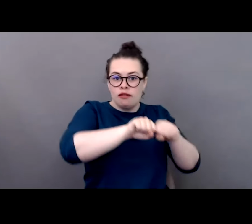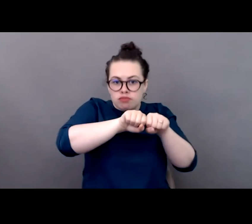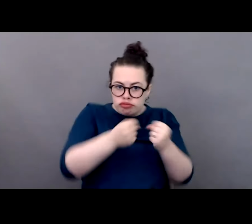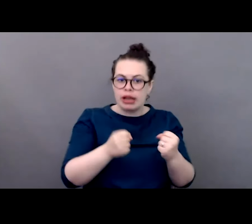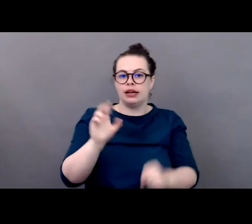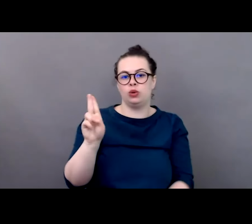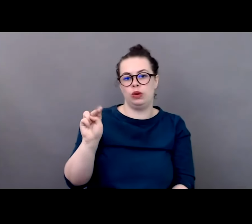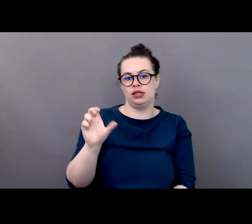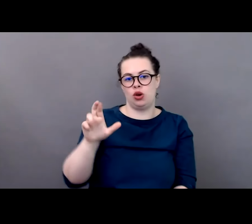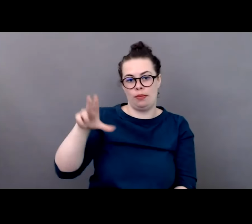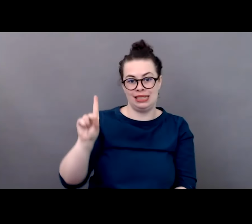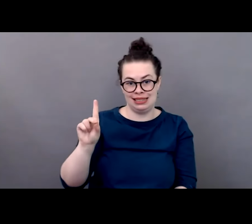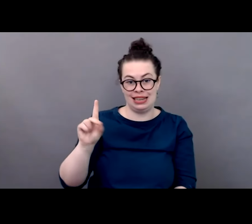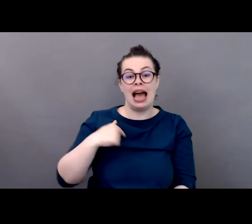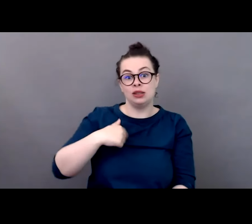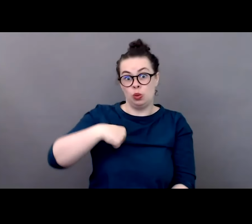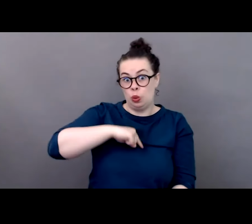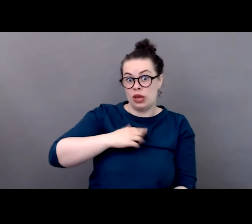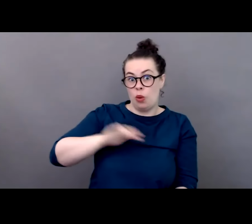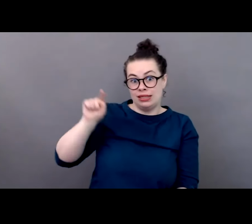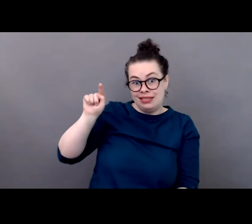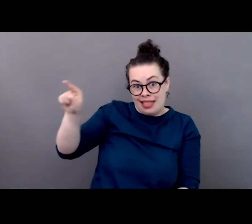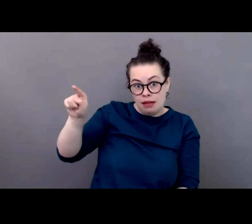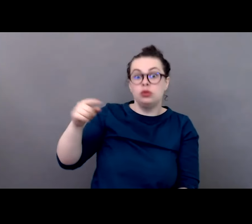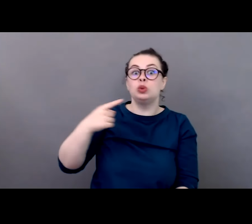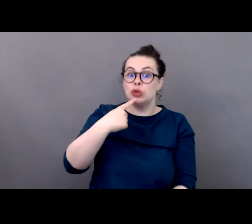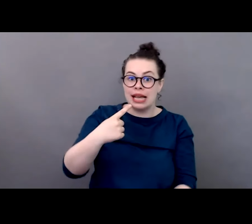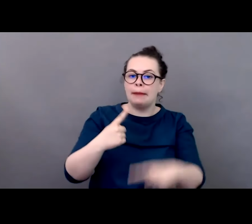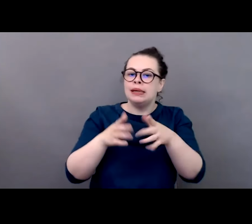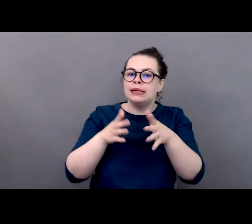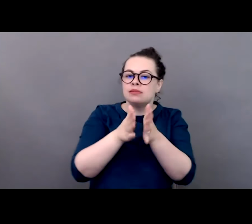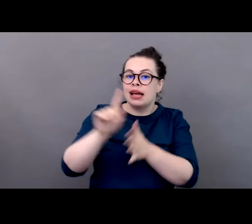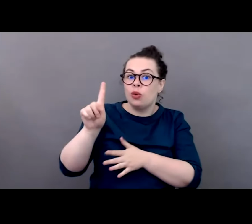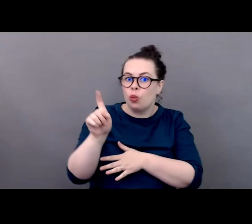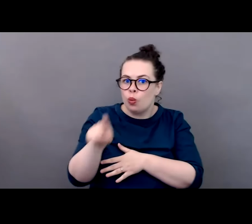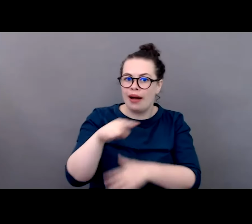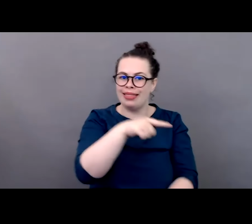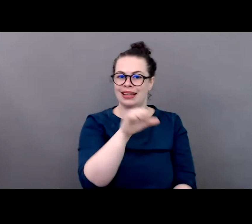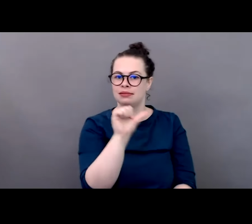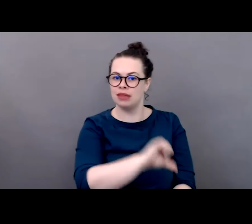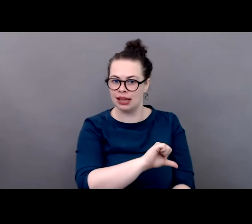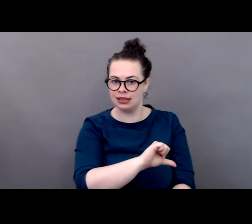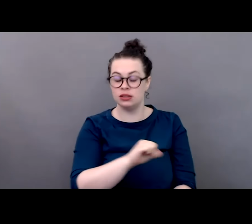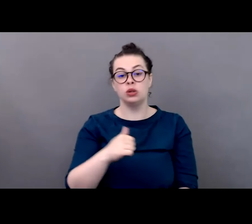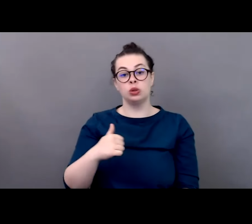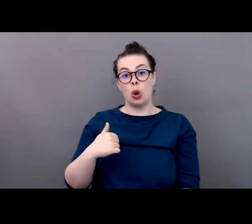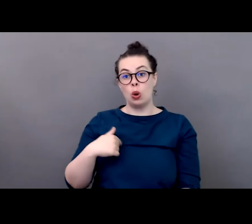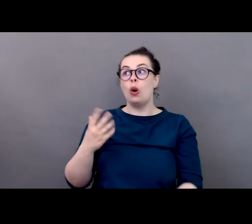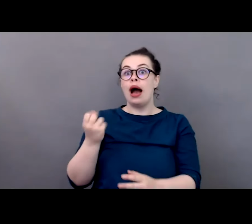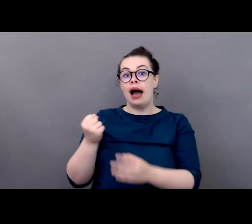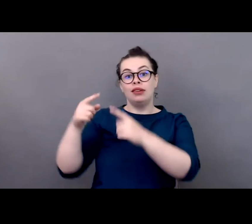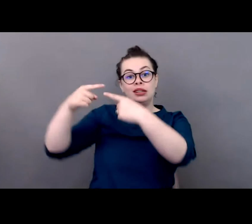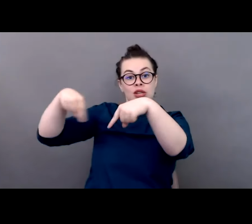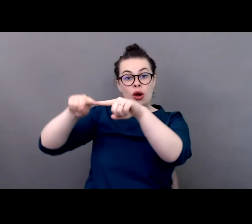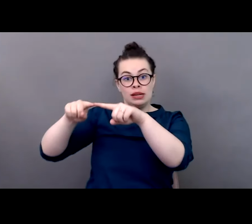explain why that is the case. So a third-party intervention from academics working on the CRPD very much helped in